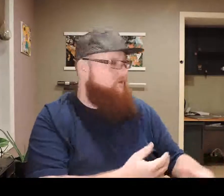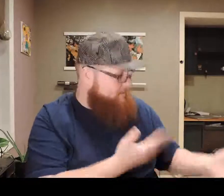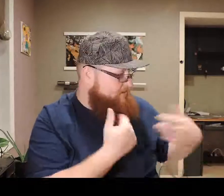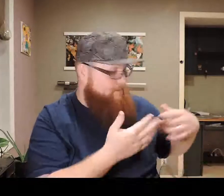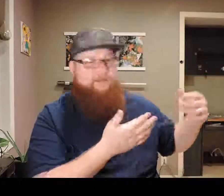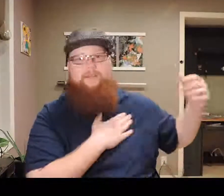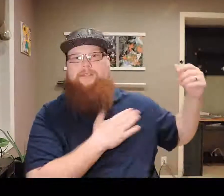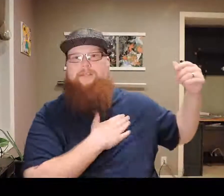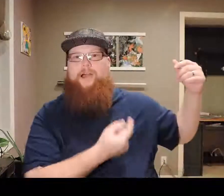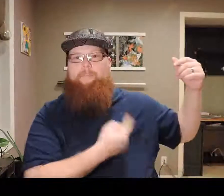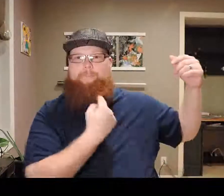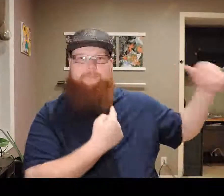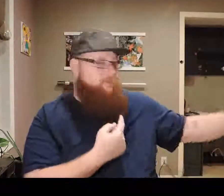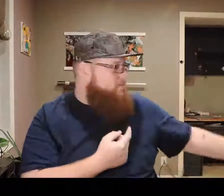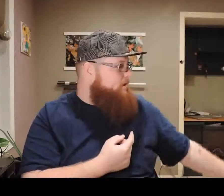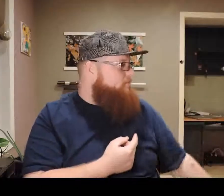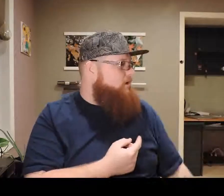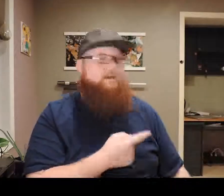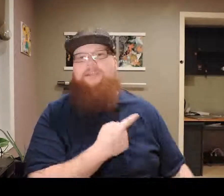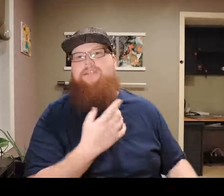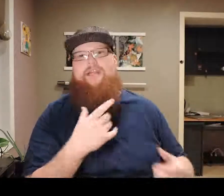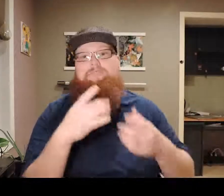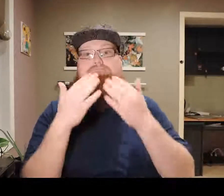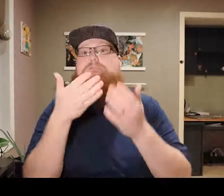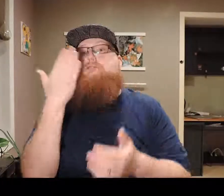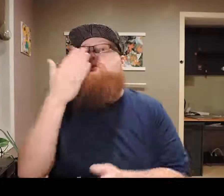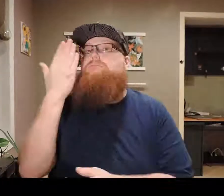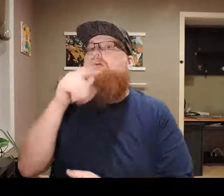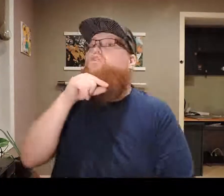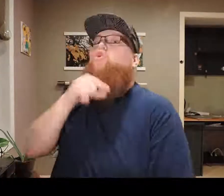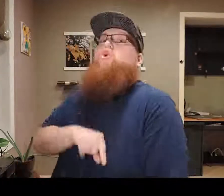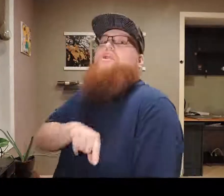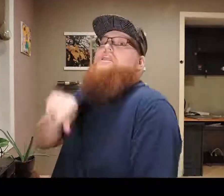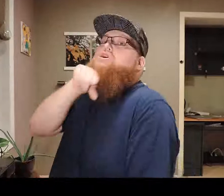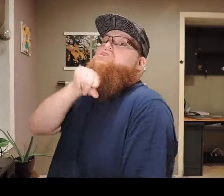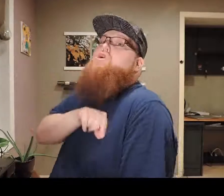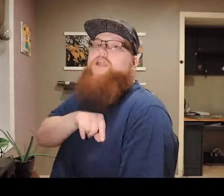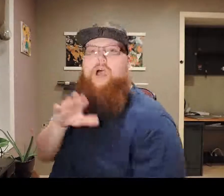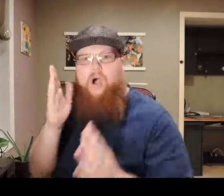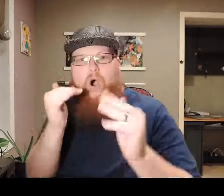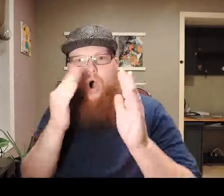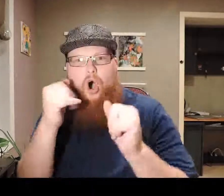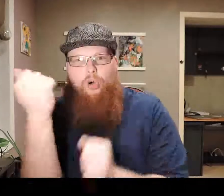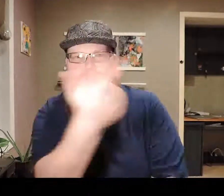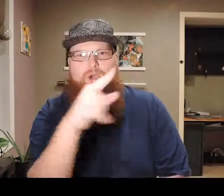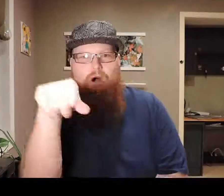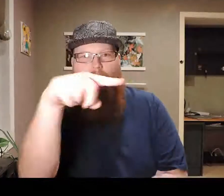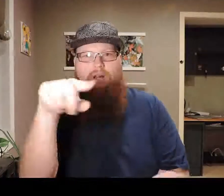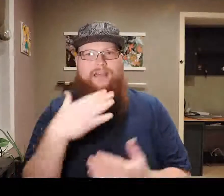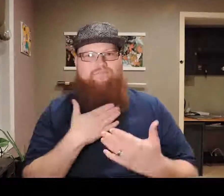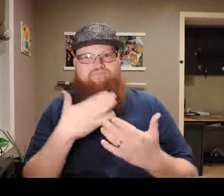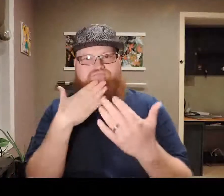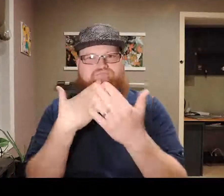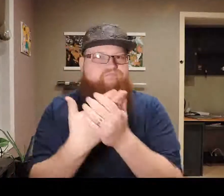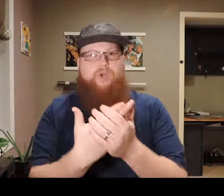Come here. Up. Come here. He's like smells turkey. Hope you all had a